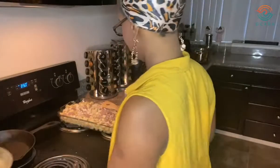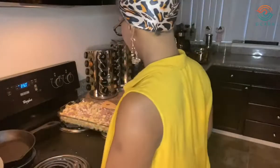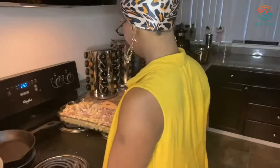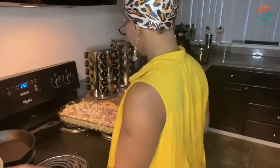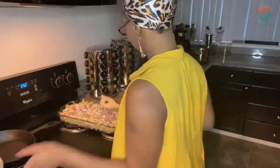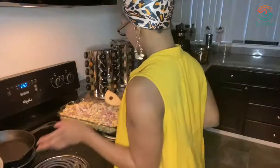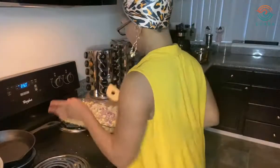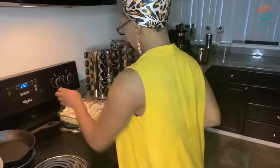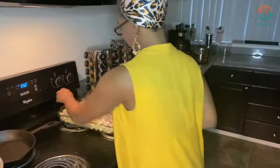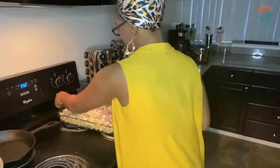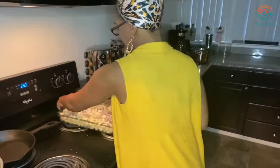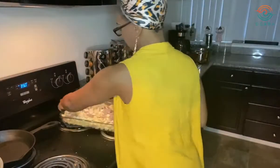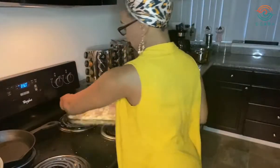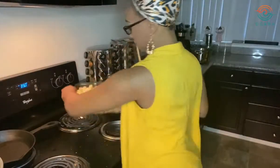And then pour over the pasta.